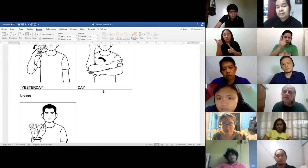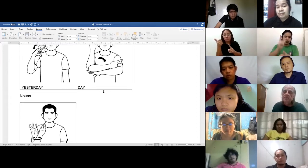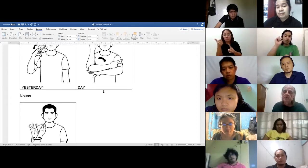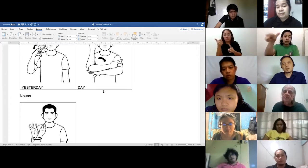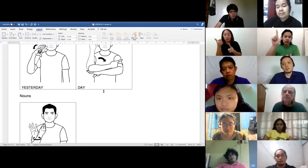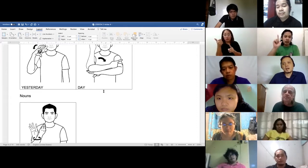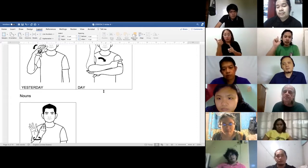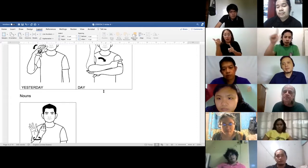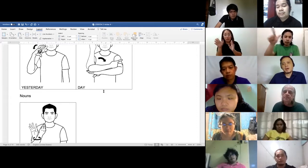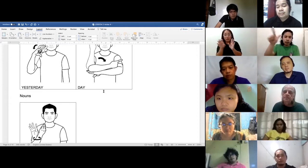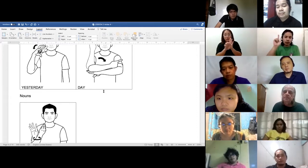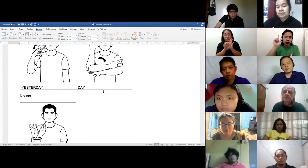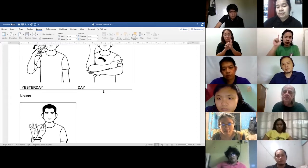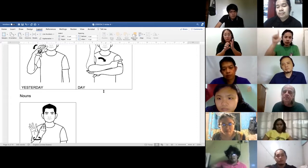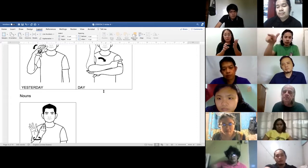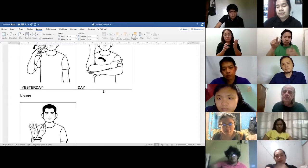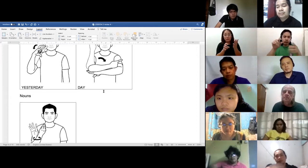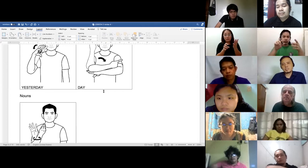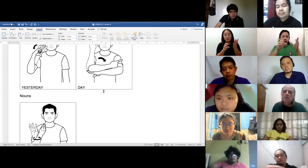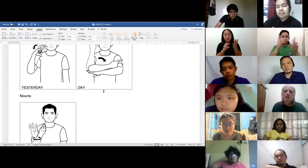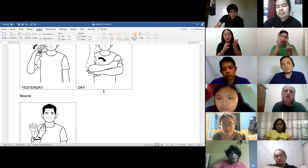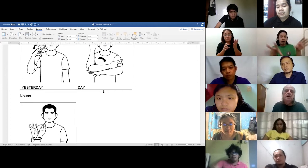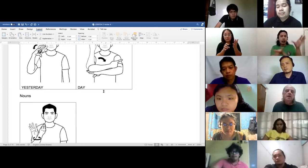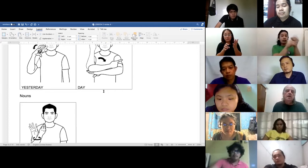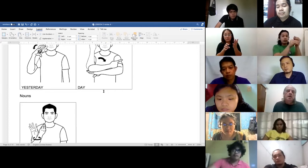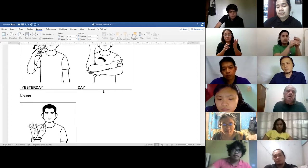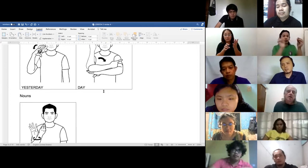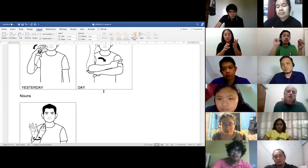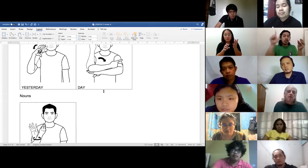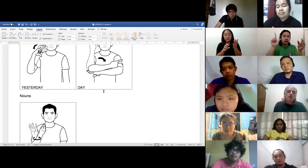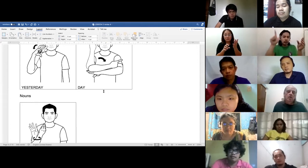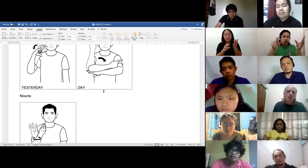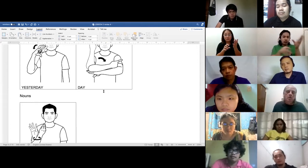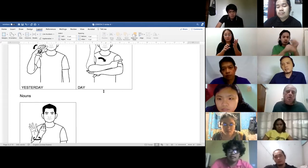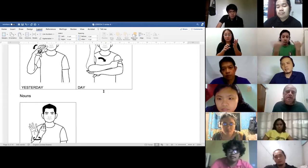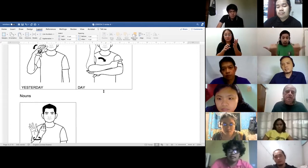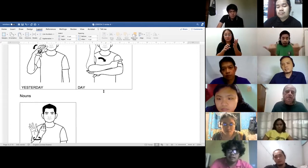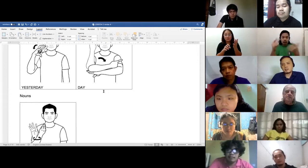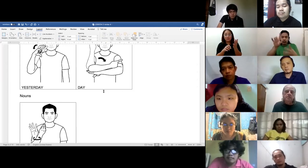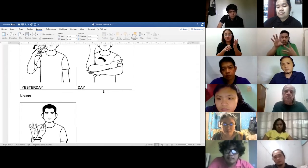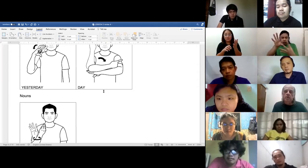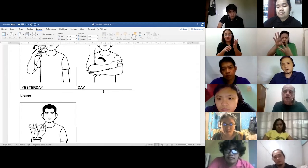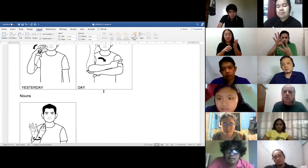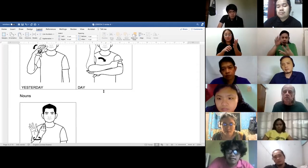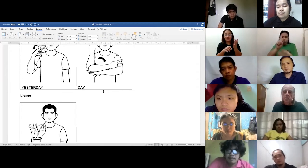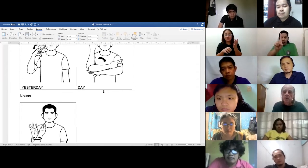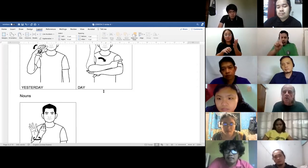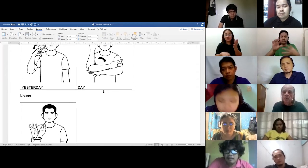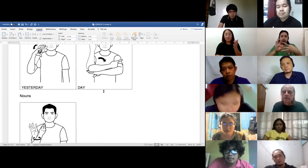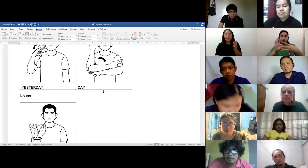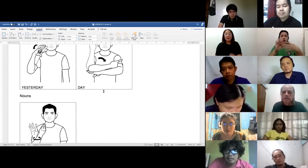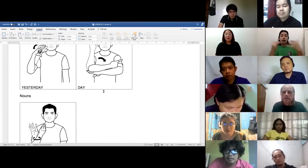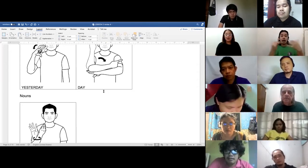examples? Yeah, that one's better. We'll just say Yeah. go to the. Right. It's easier on So my then part. what you need to